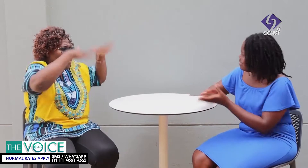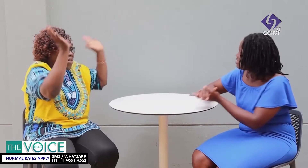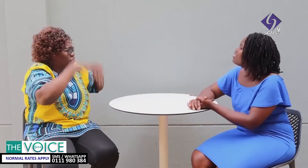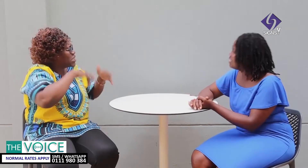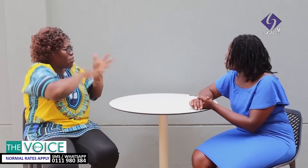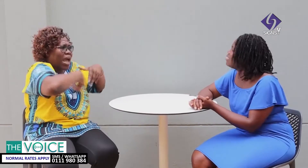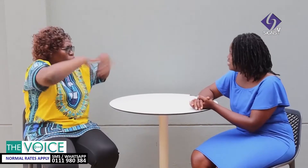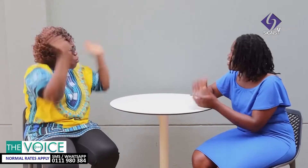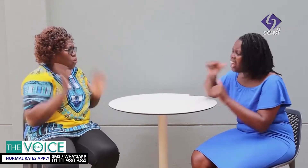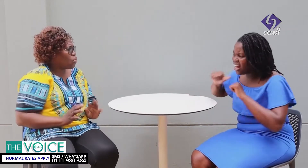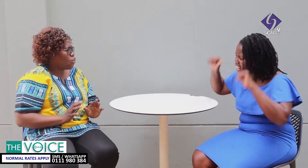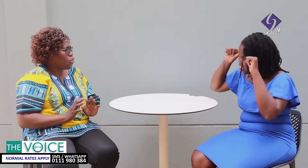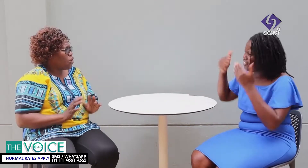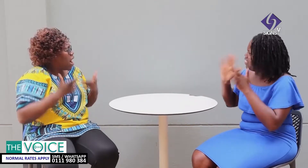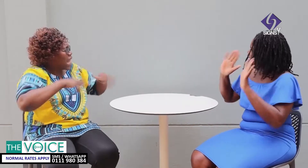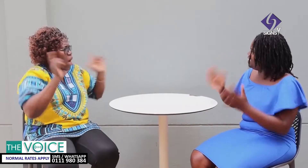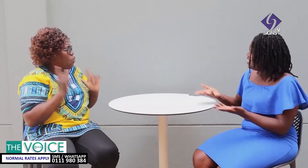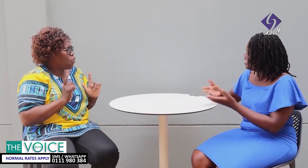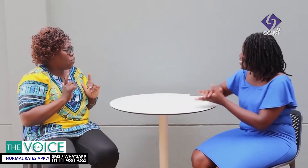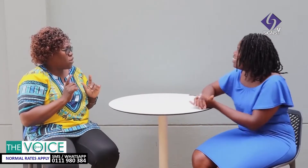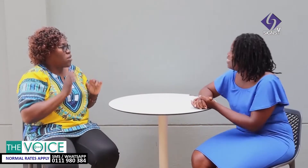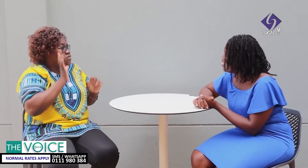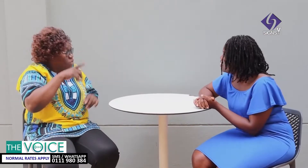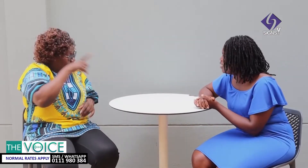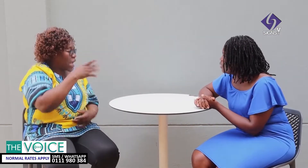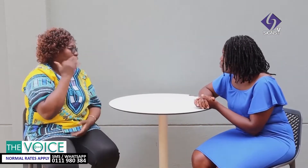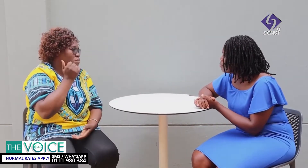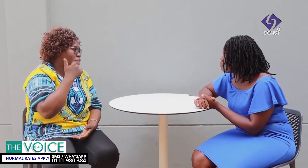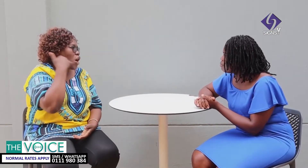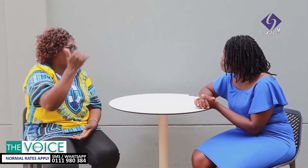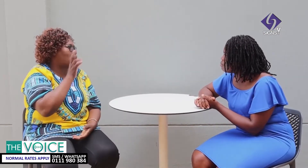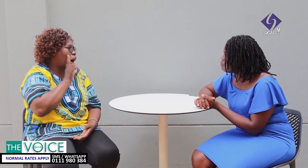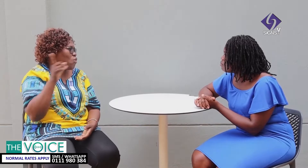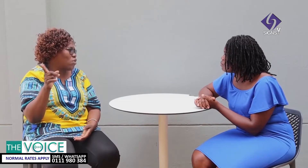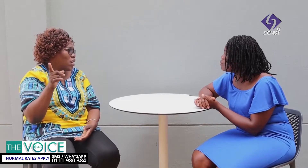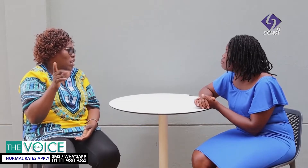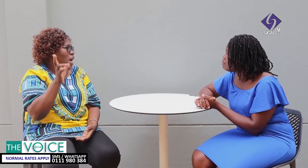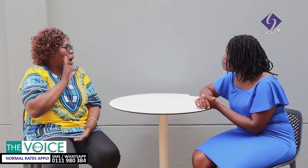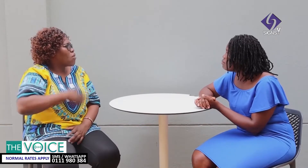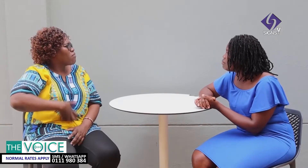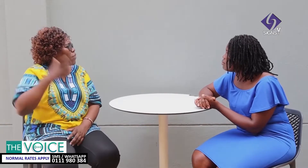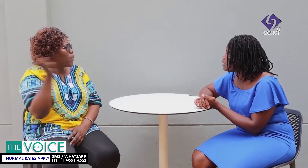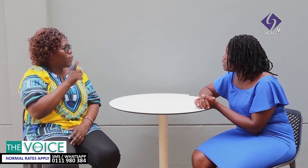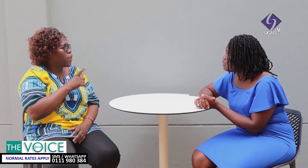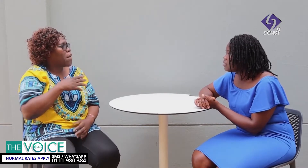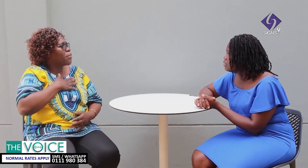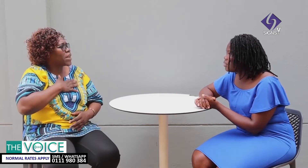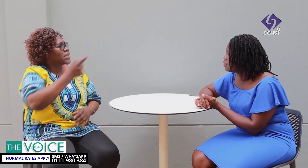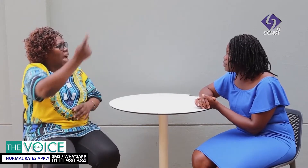life actually continued. And I remember when I went to the village, my mother did not have a problem. She was actually very accepting and interacted